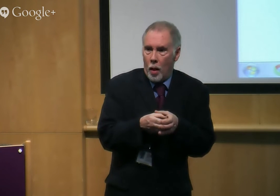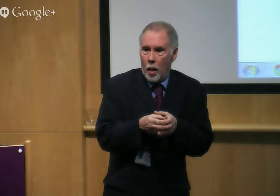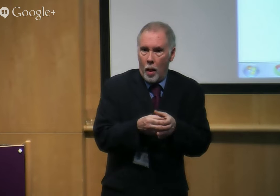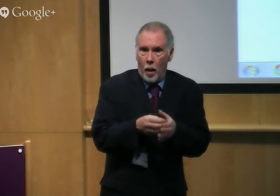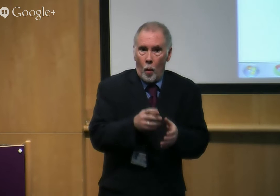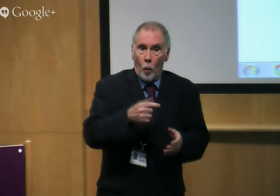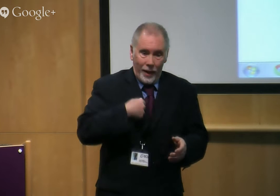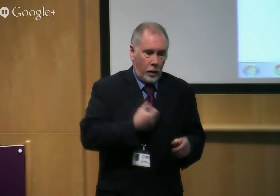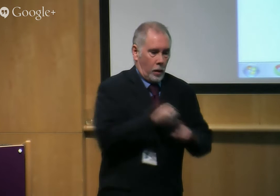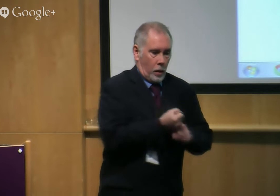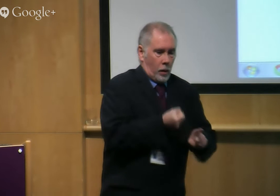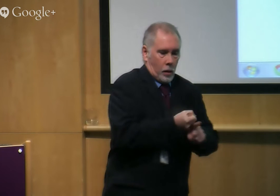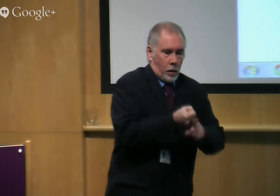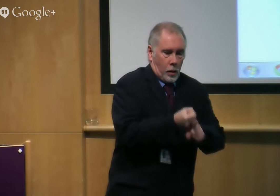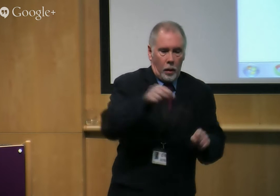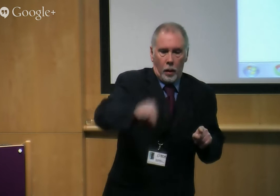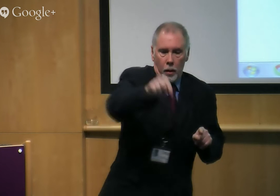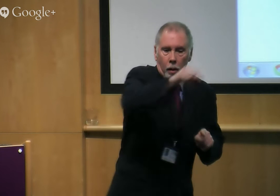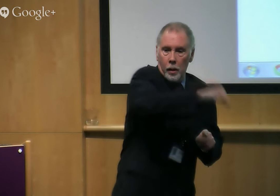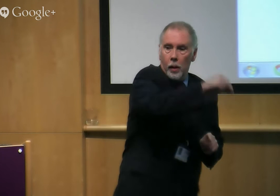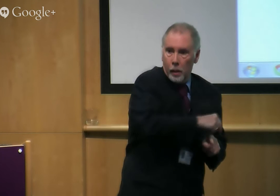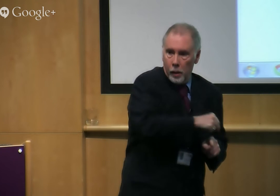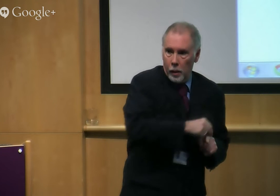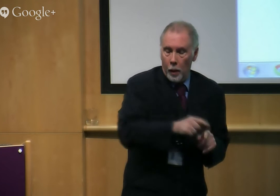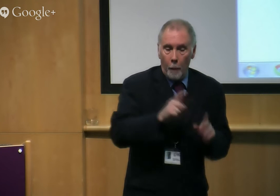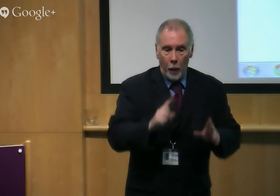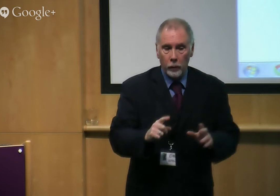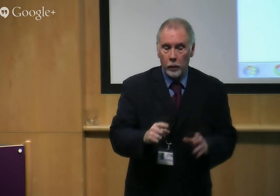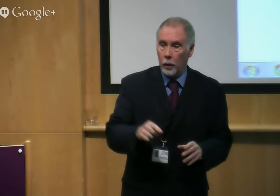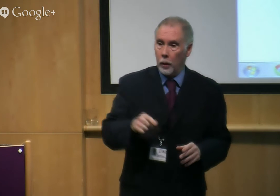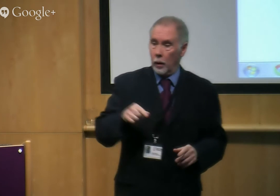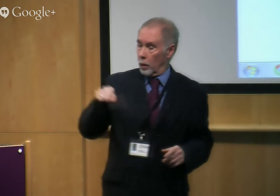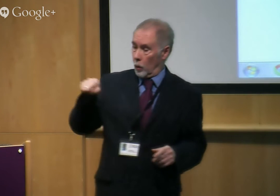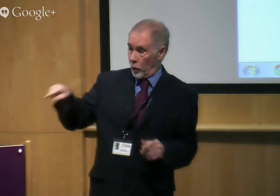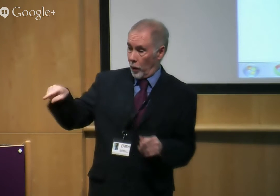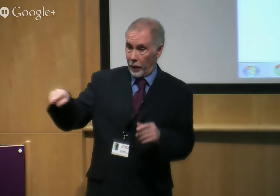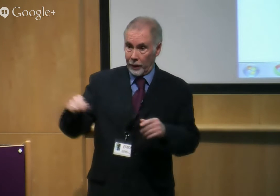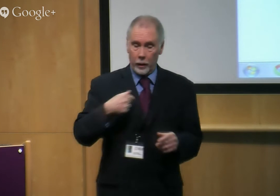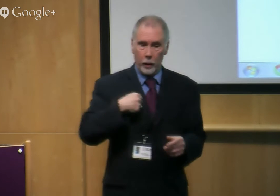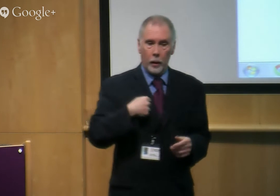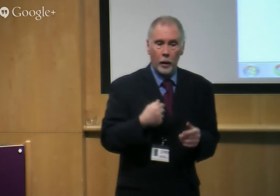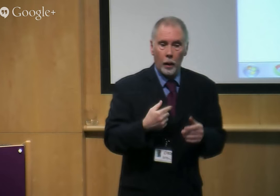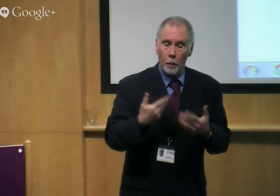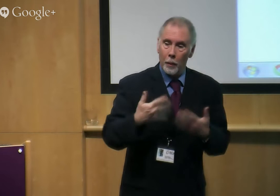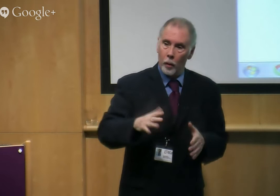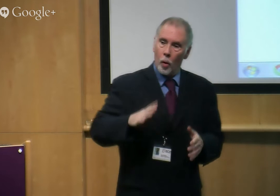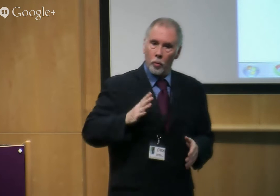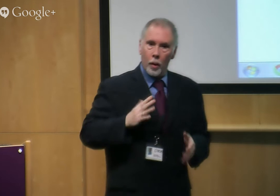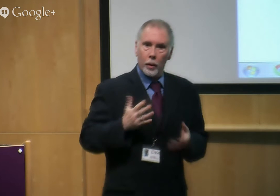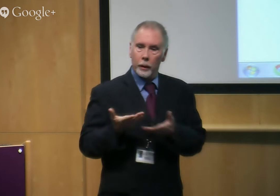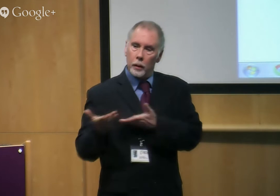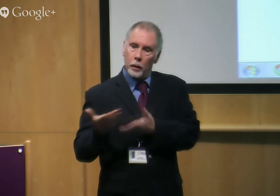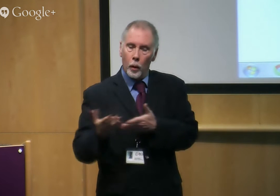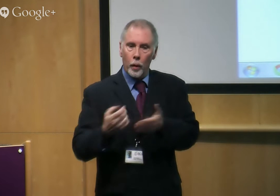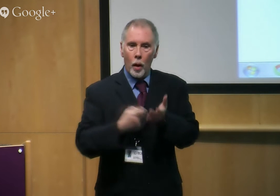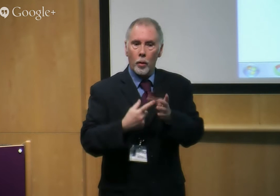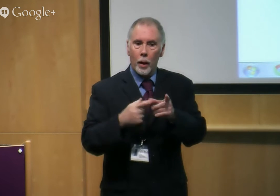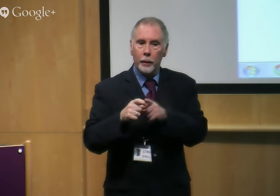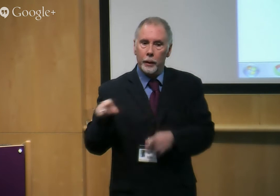Well, as we all know, the British Deaf Association are a relatively small charity, and we look to work with others in partnership. Now,